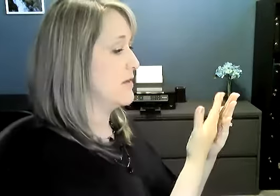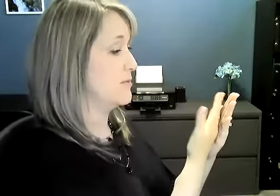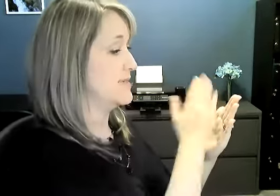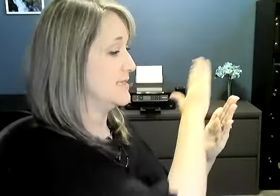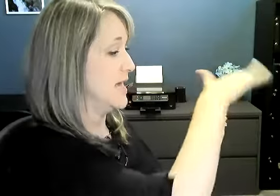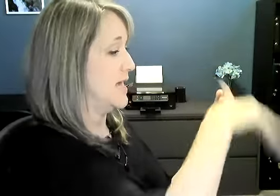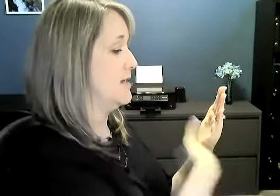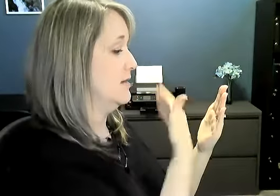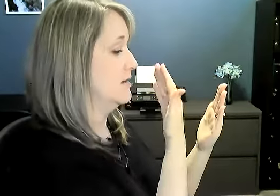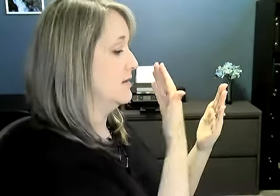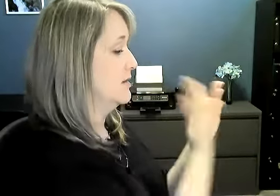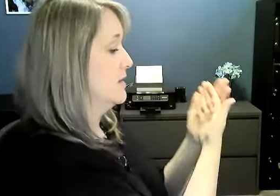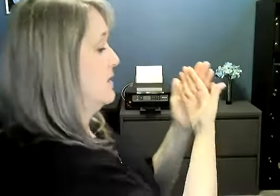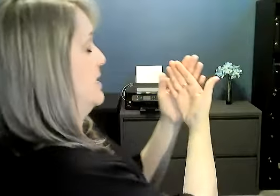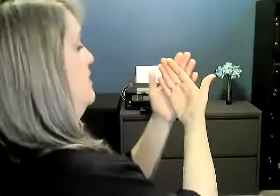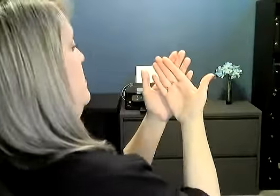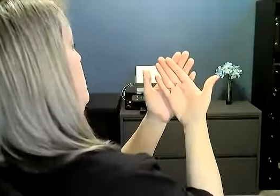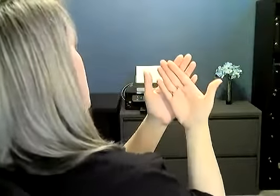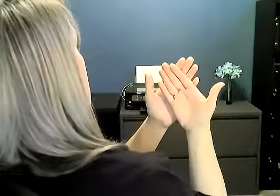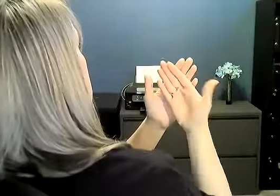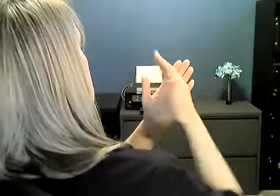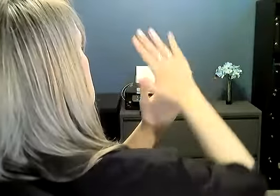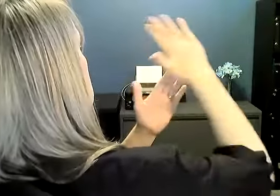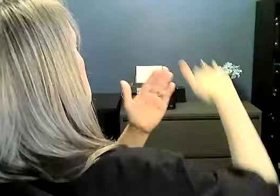from the side and the back,